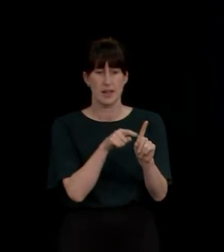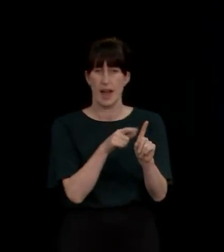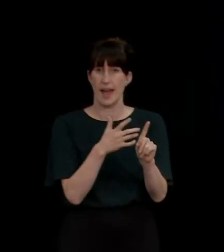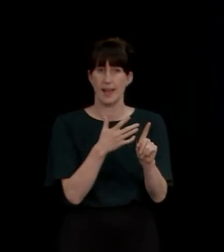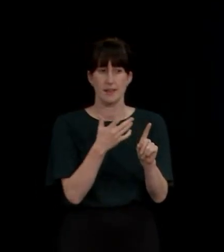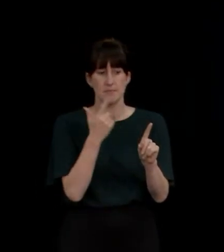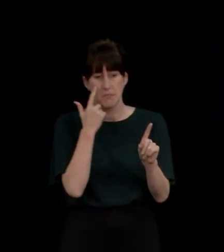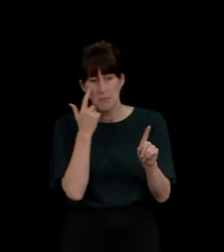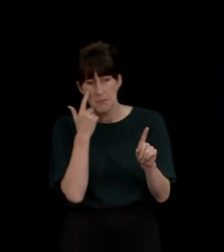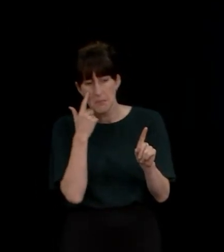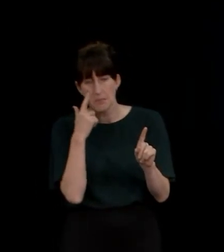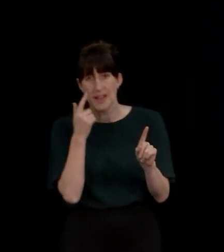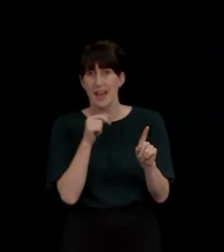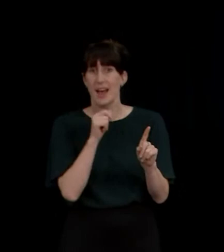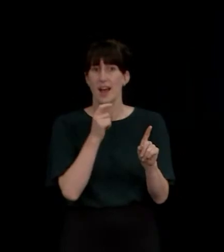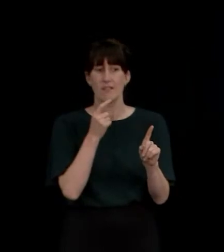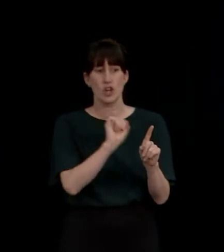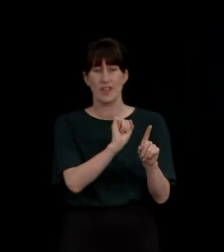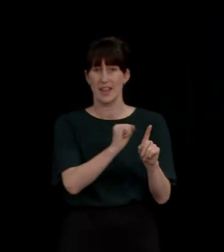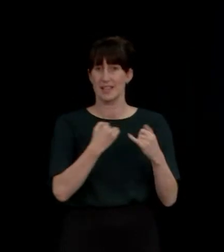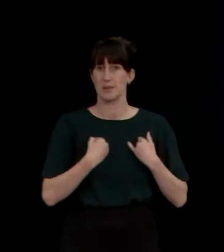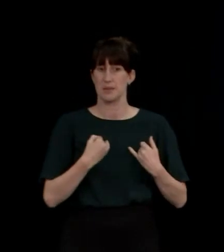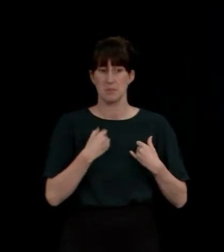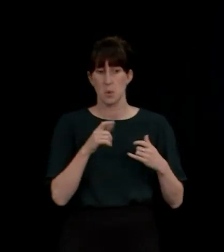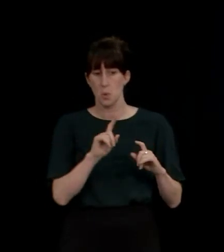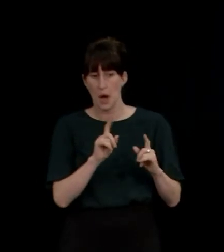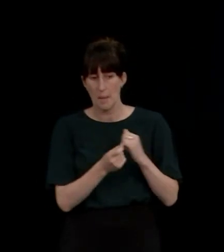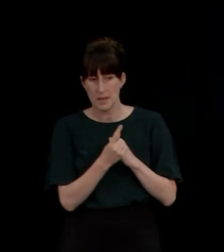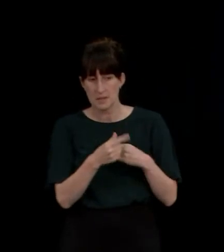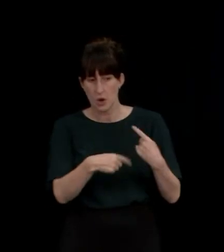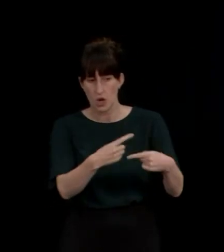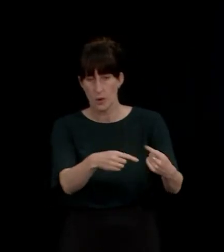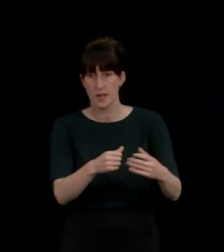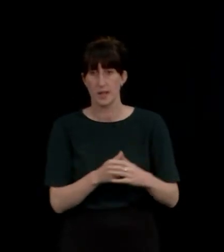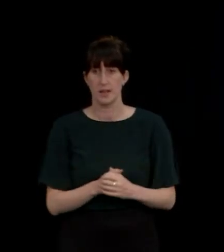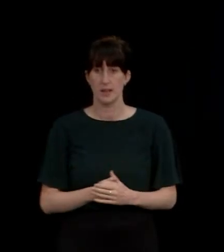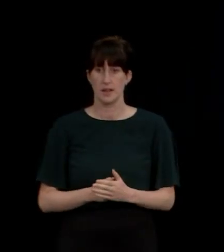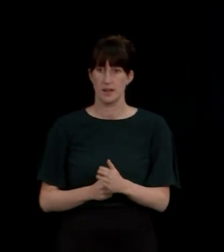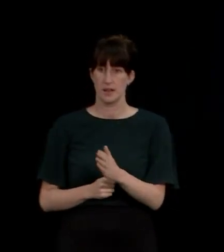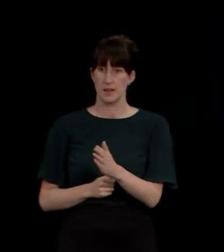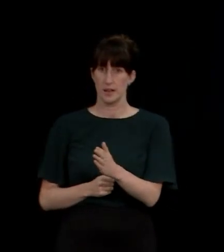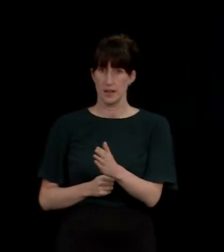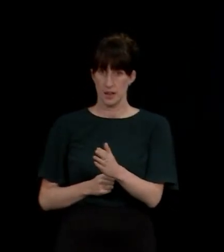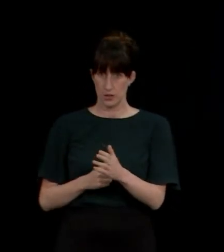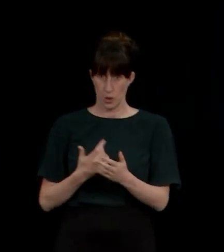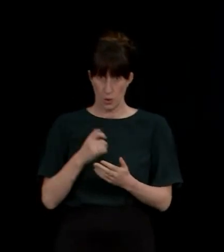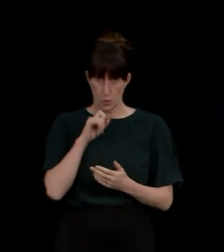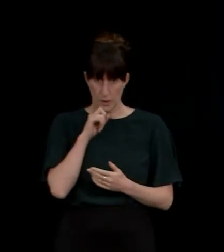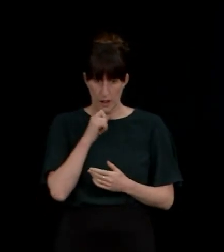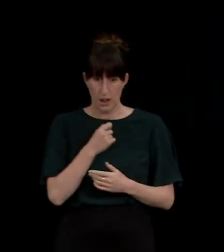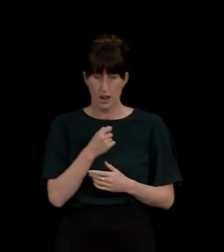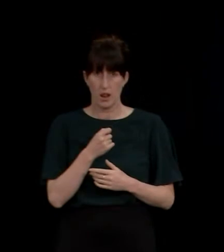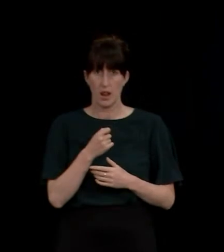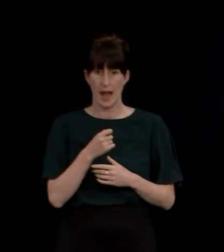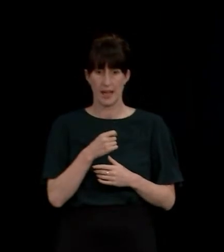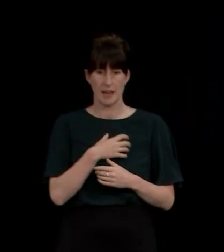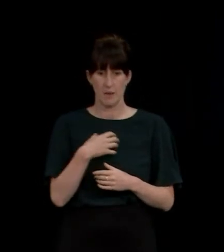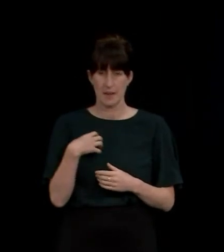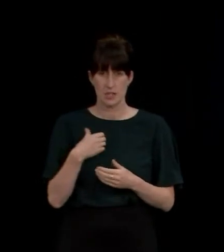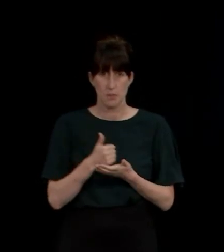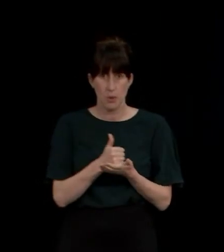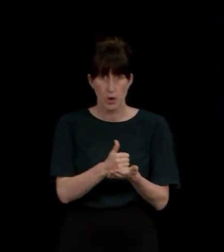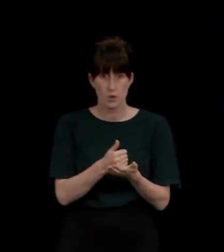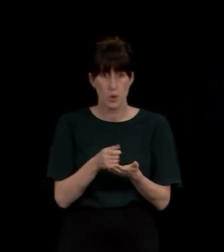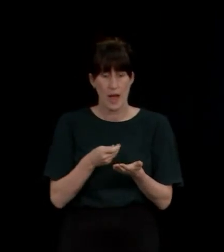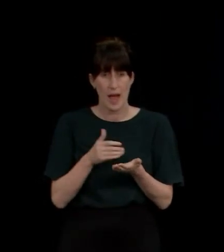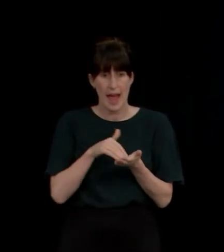symptom resolution or what else happens. Are any of those plans that involve helping with doctors' bills